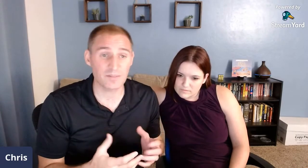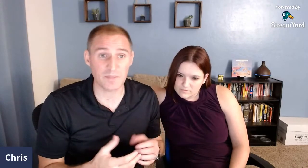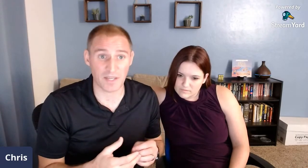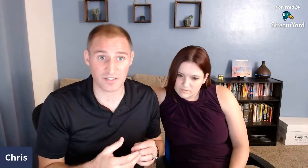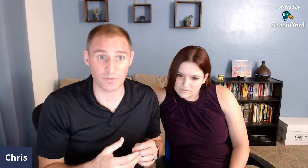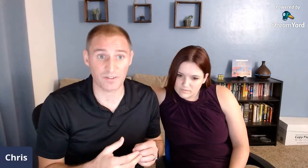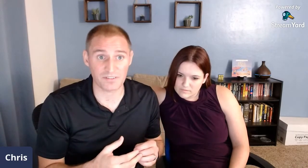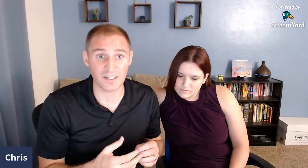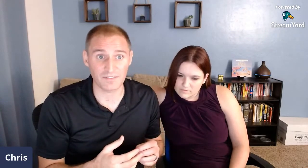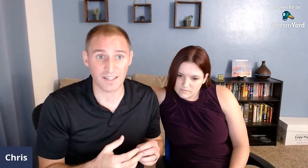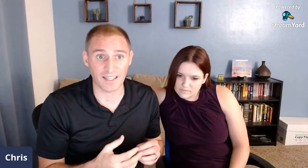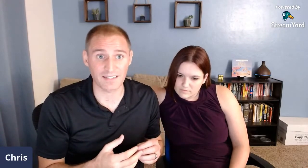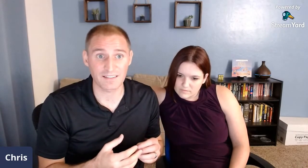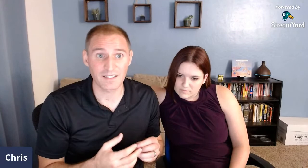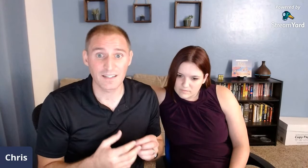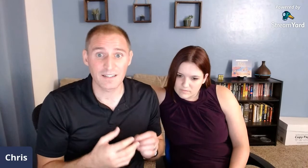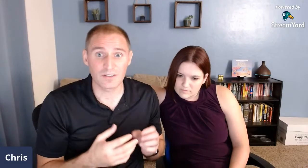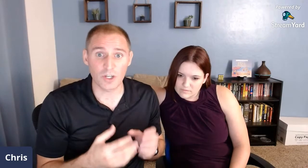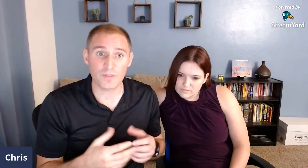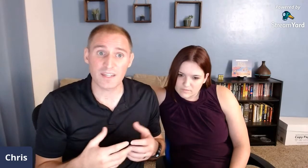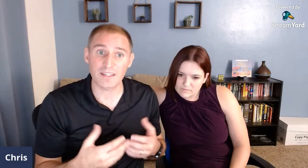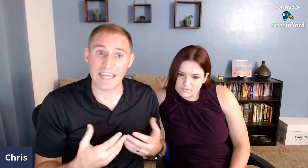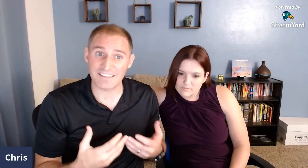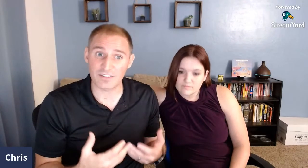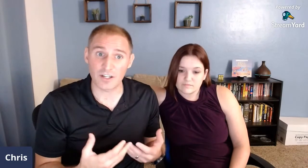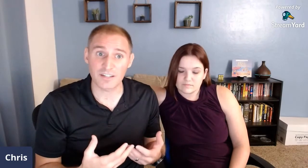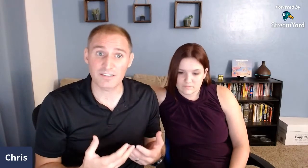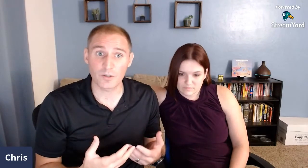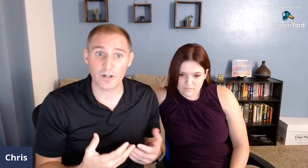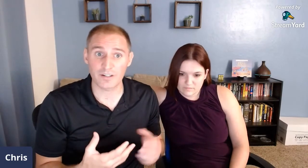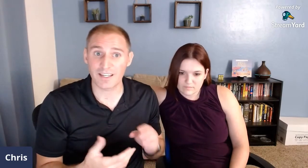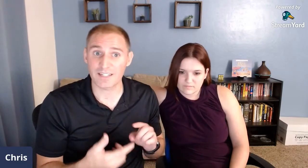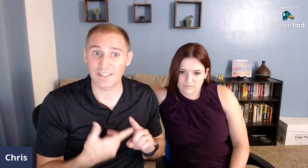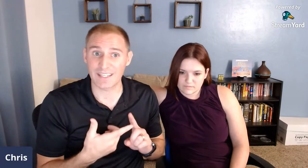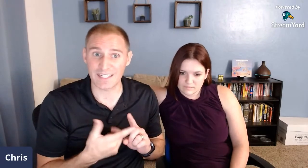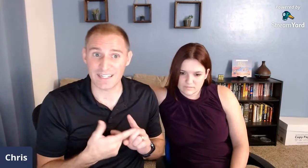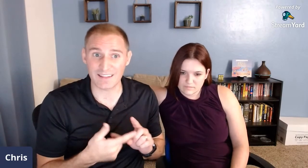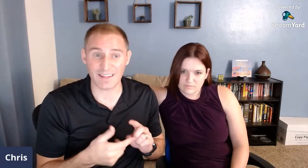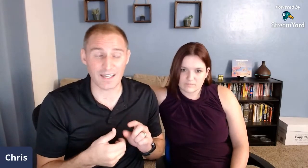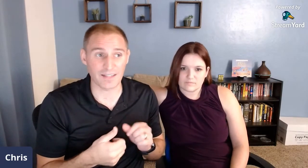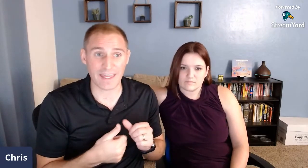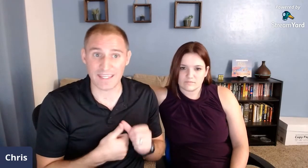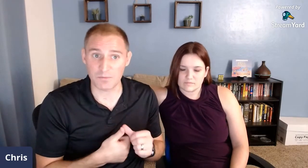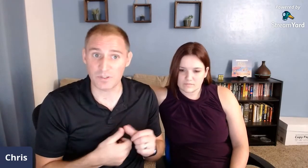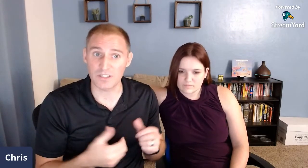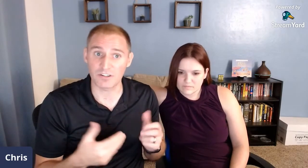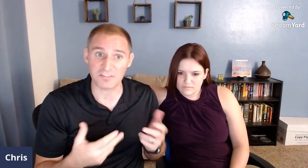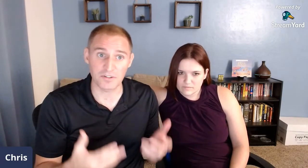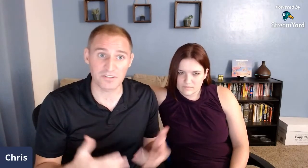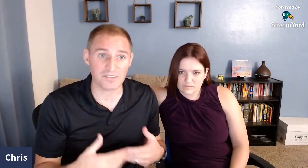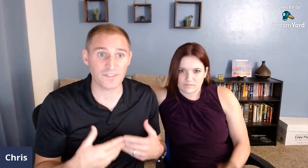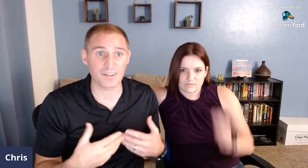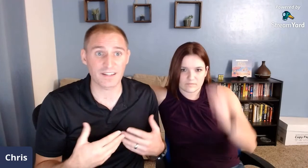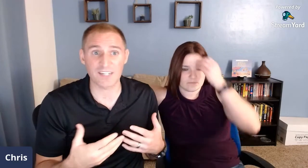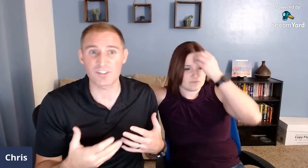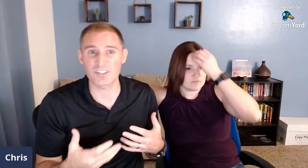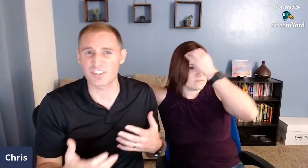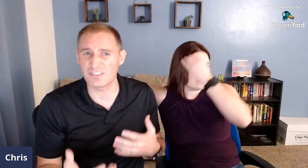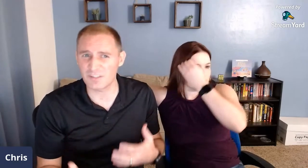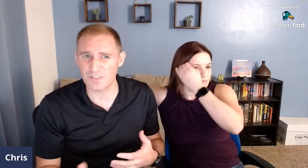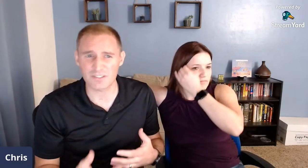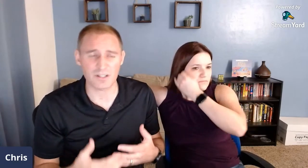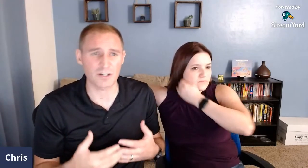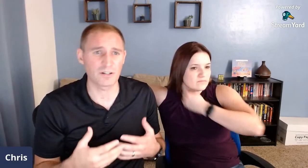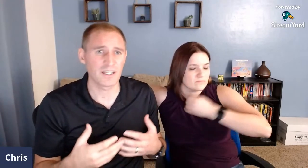You have to be patient with yourself and know that as long as you are kind of getting that input, you're exposing yourself to the language,